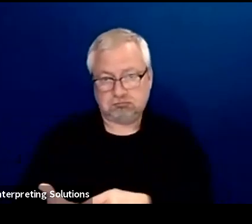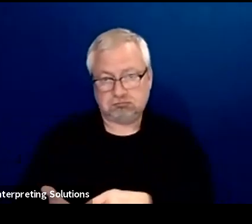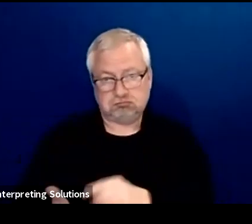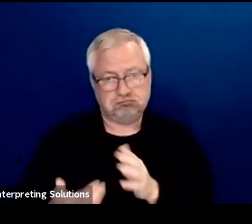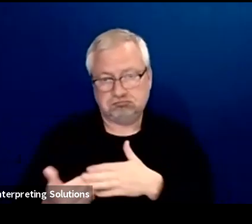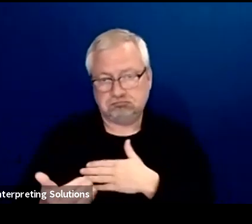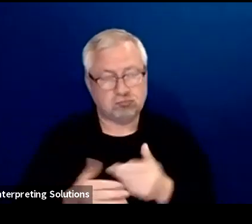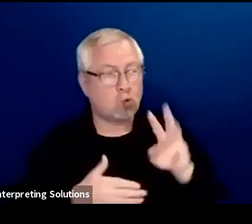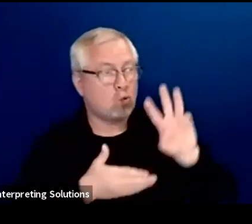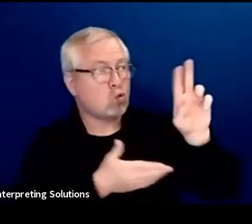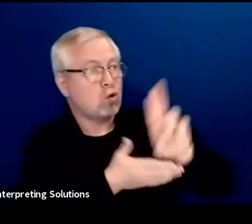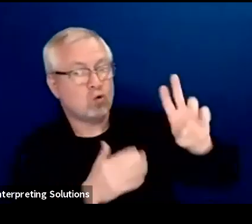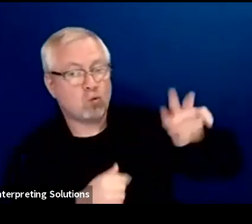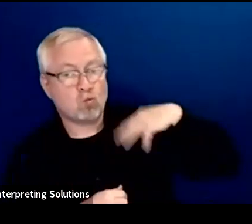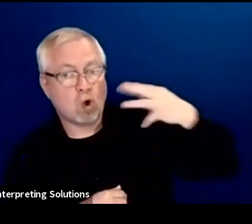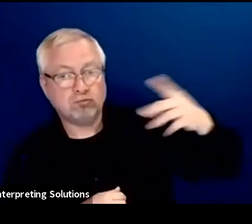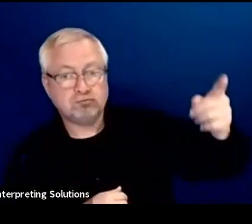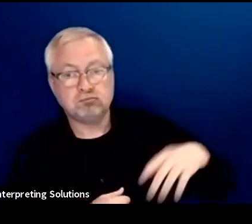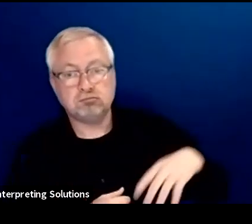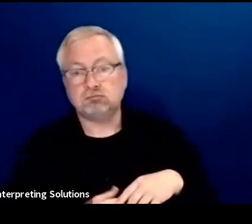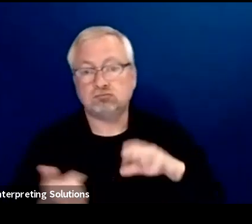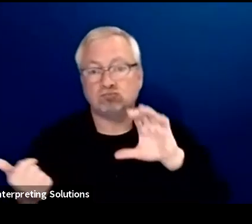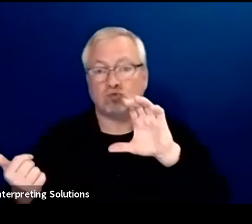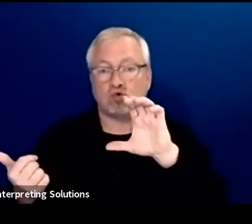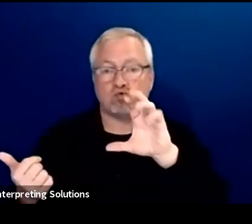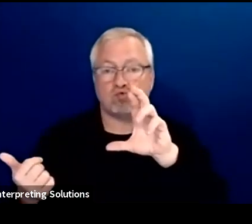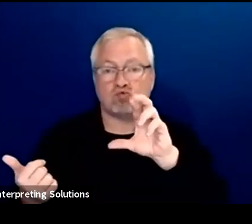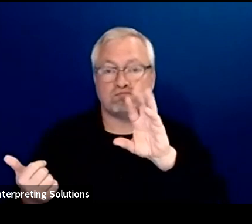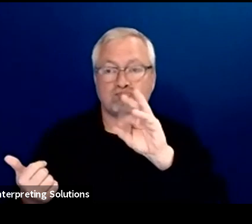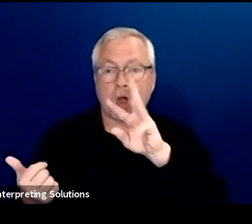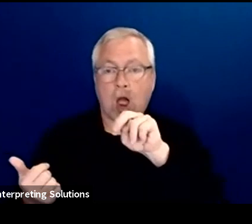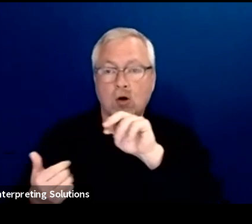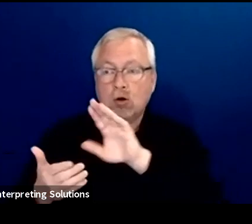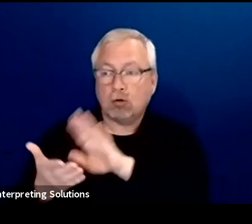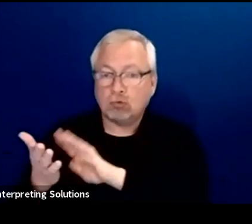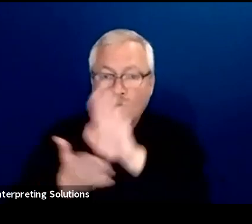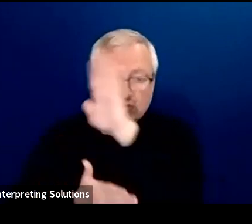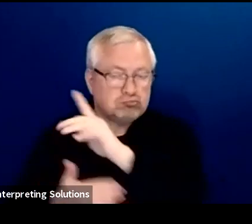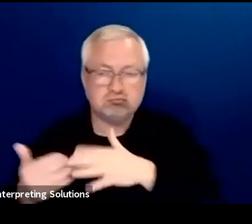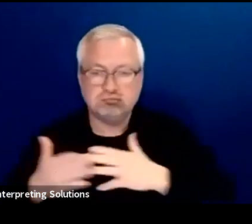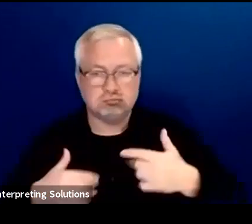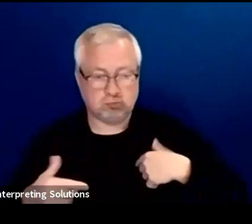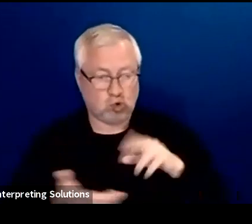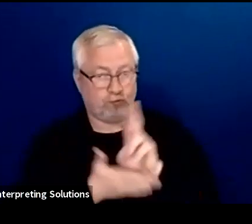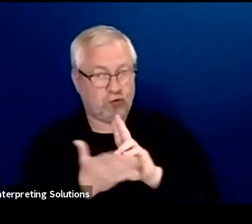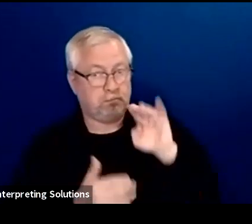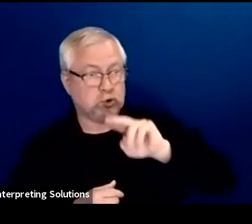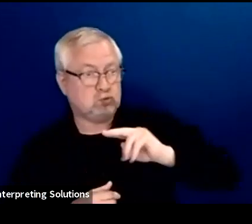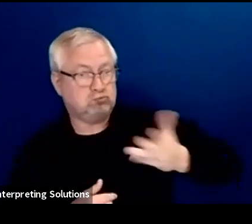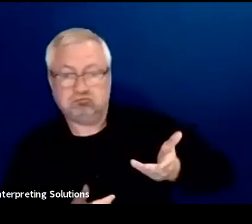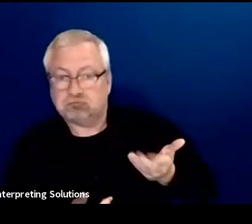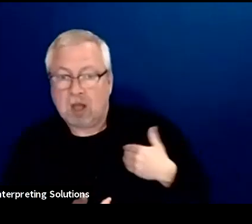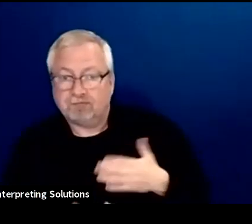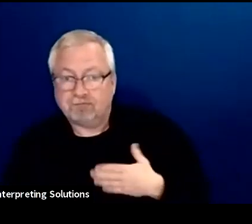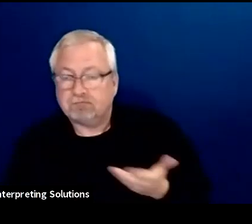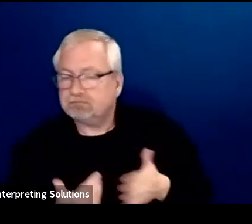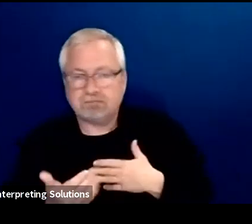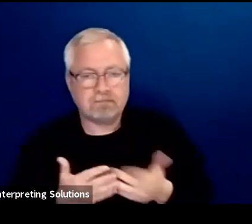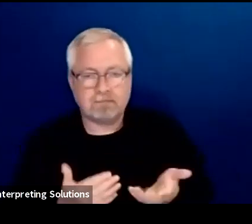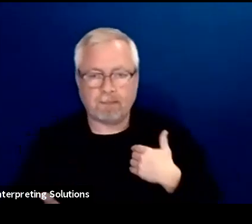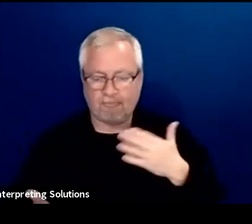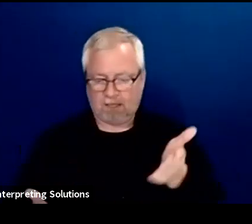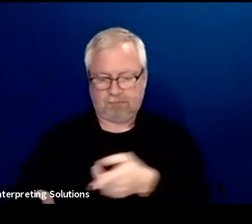model put together here in Minnesota, there's going to be a spectrum of spread, plus or minus, on each